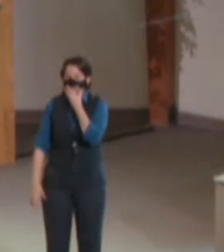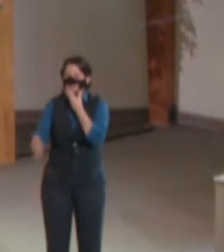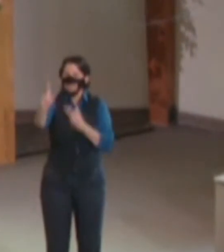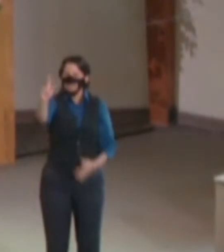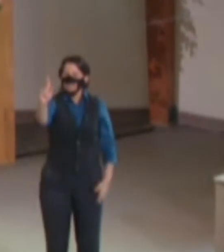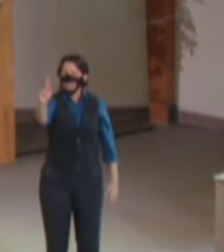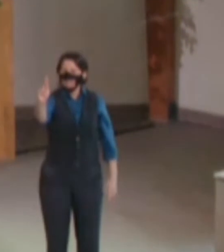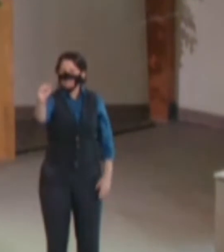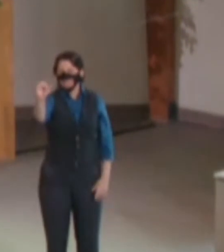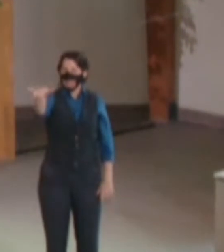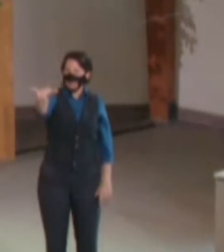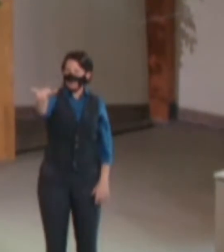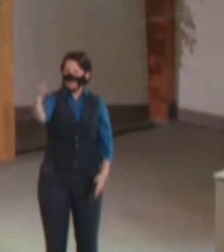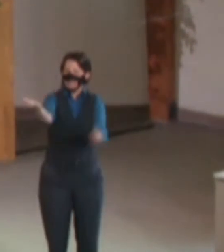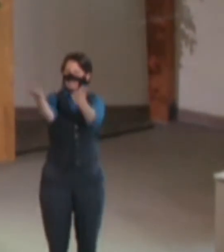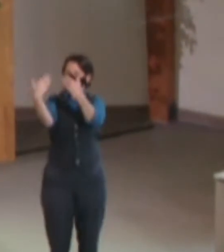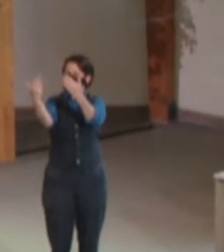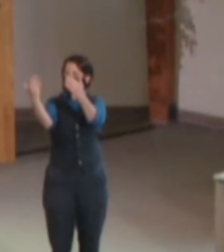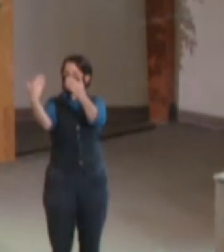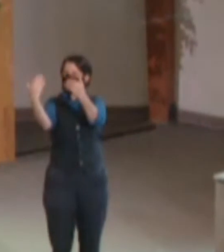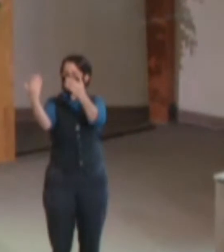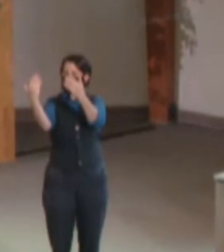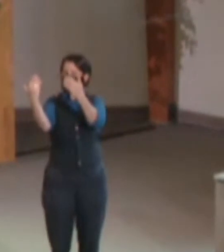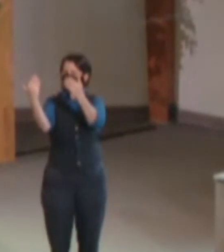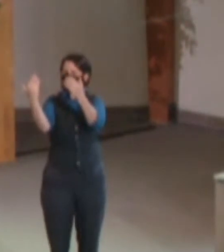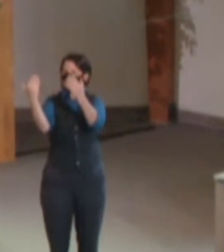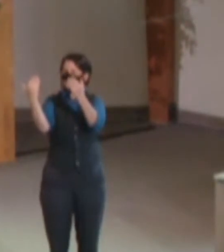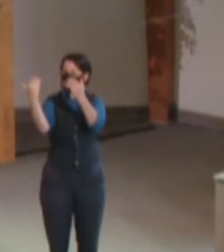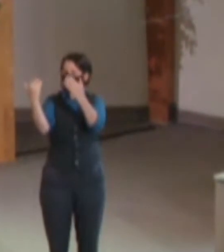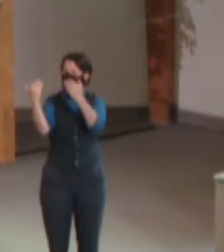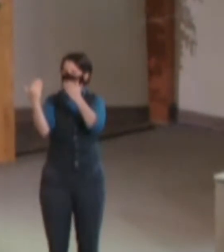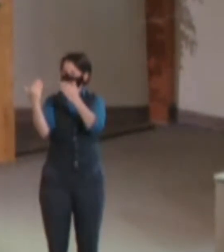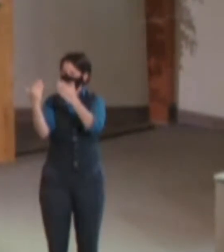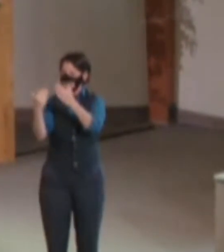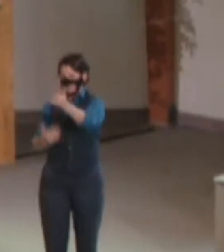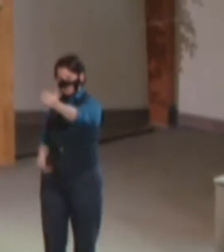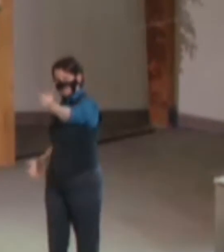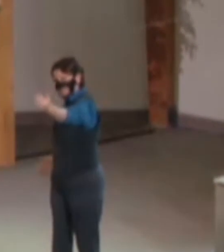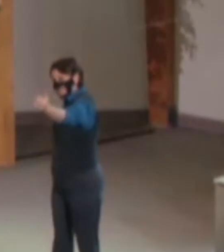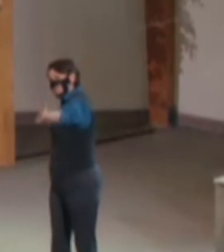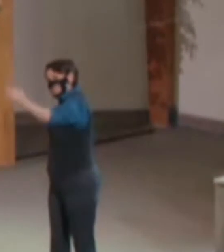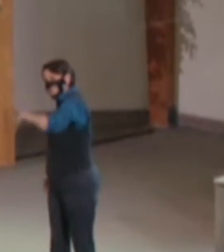Yes, my diva, come on, make that entrance. That's right, come on down.